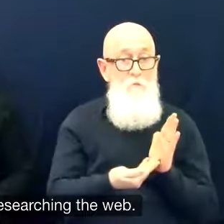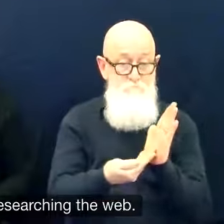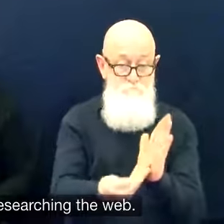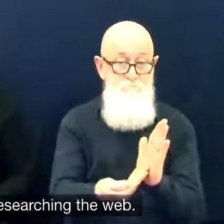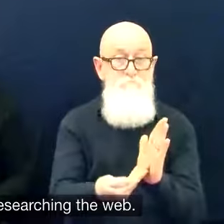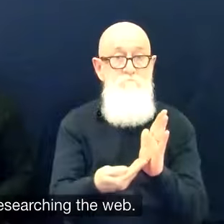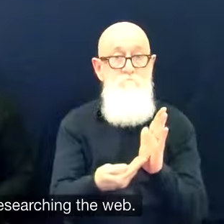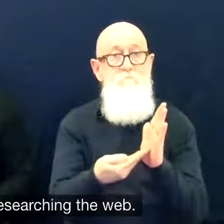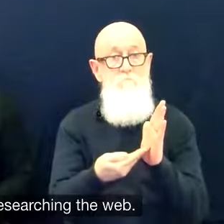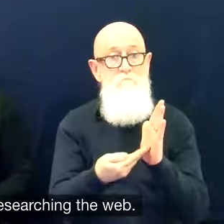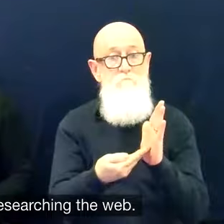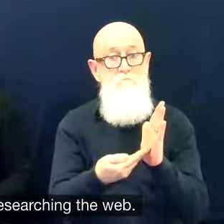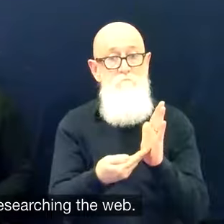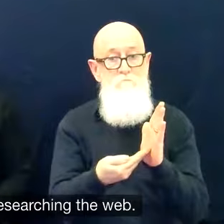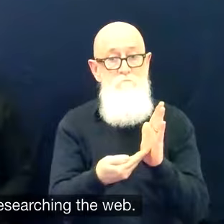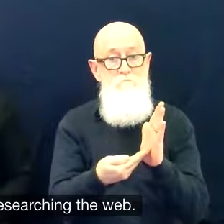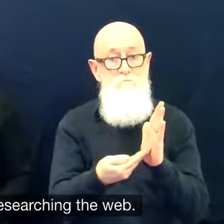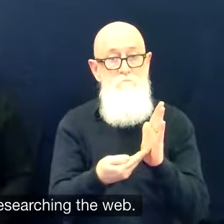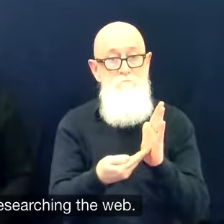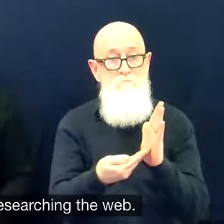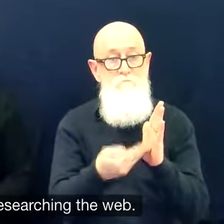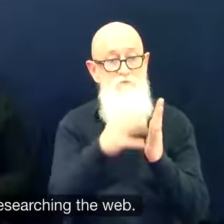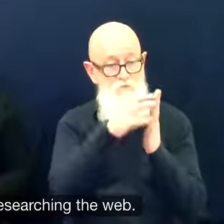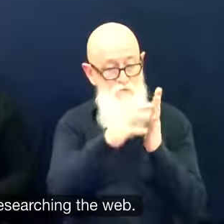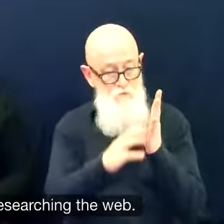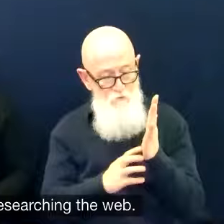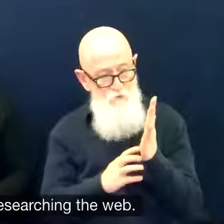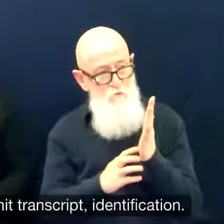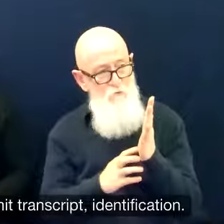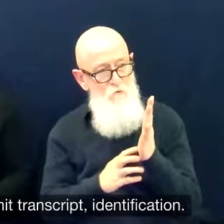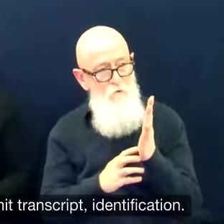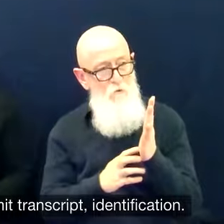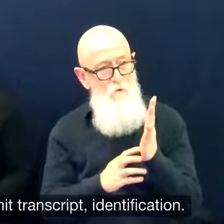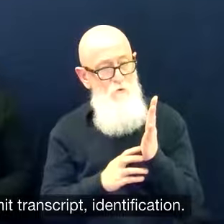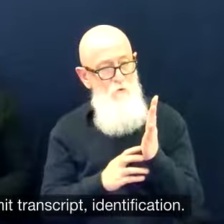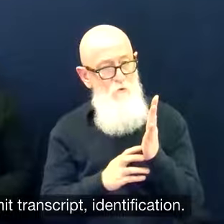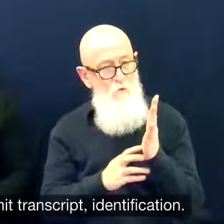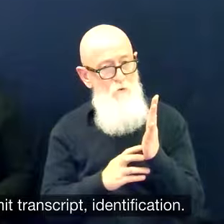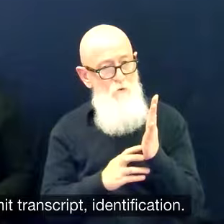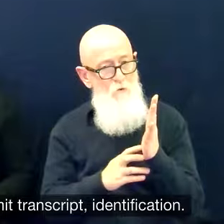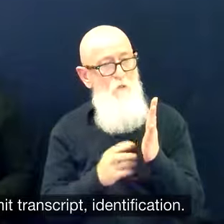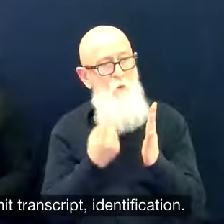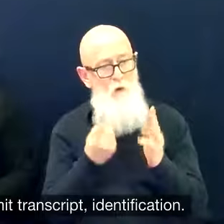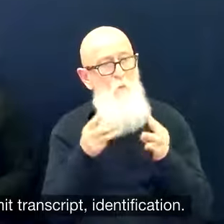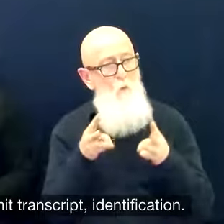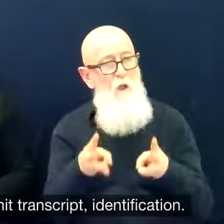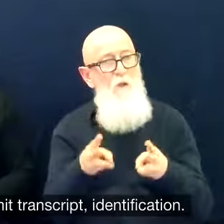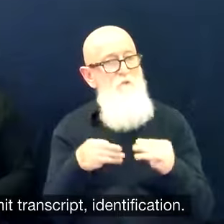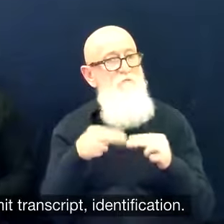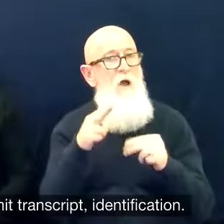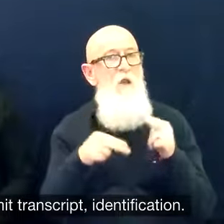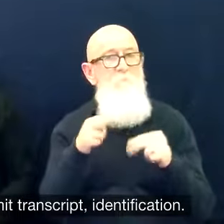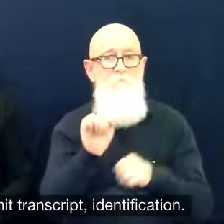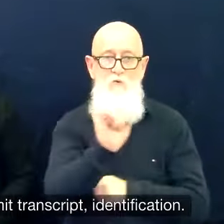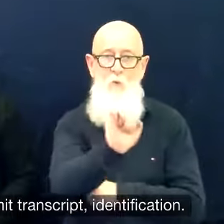identification, and best apply. So that's one way of developing your development